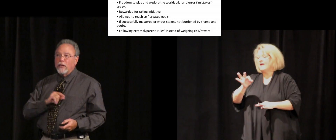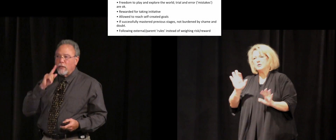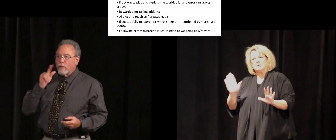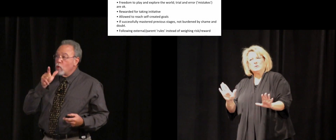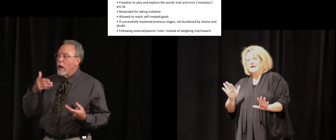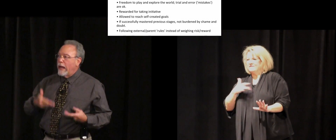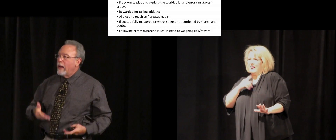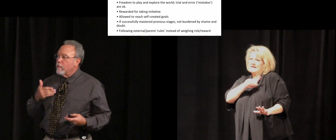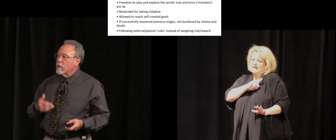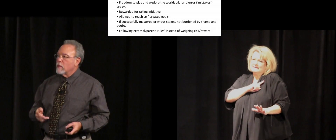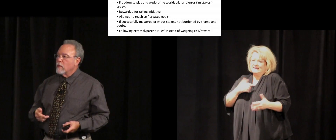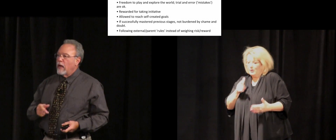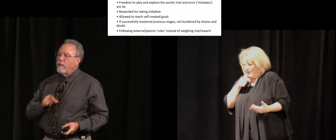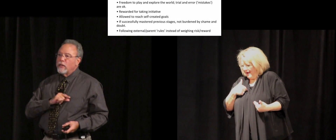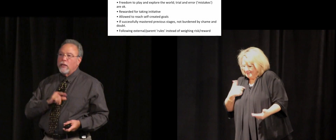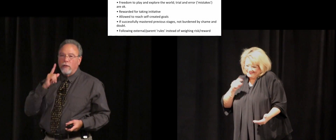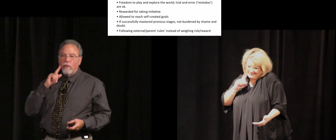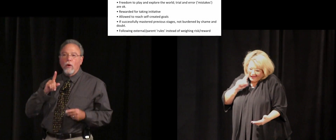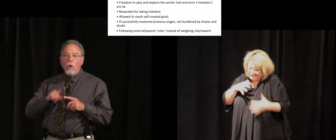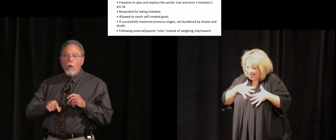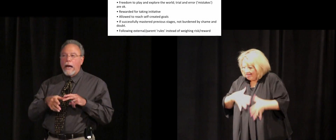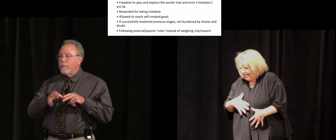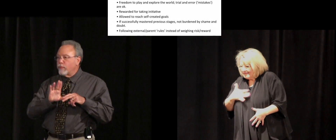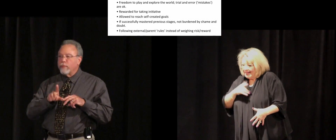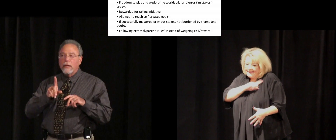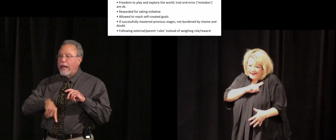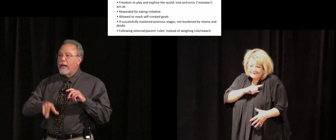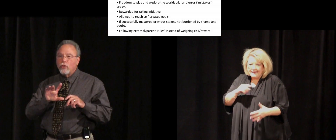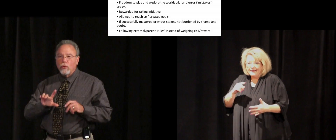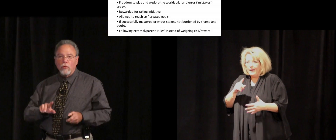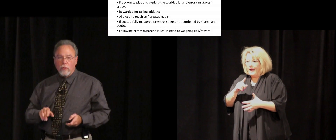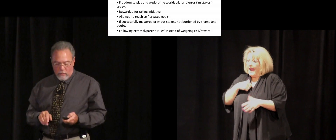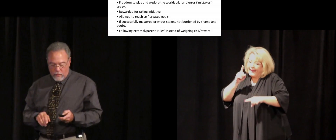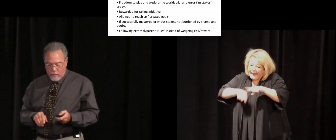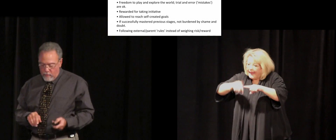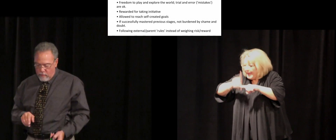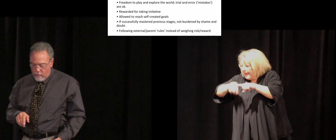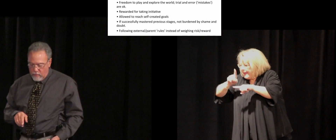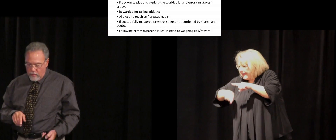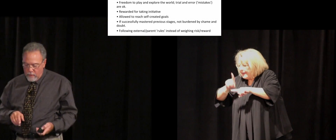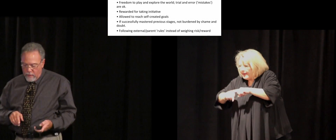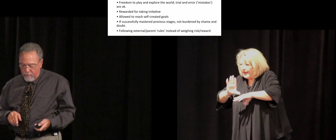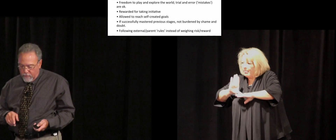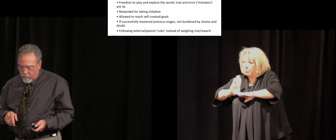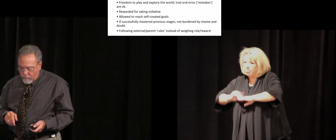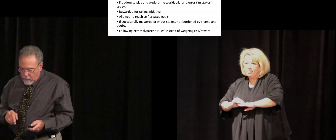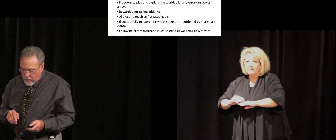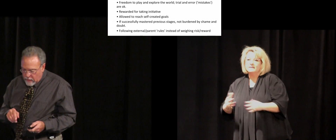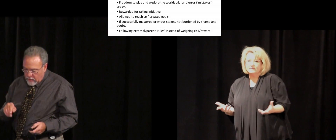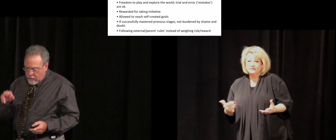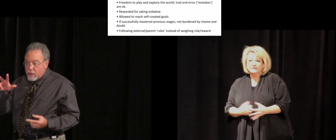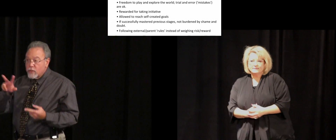because of the hit on the language, because they're starting to take courses and classes and doing reading at this age.